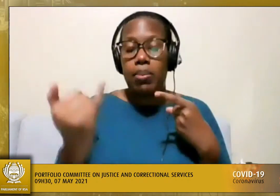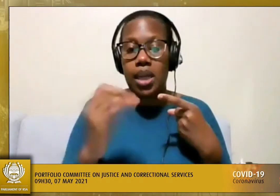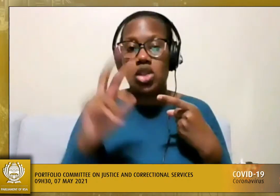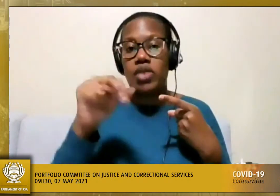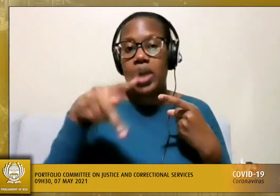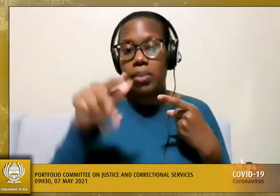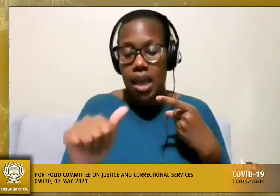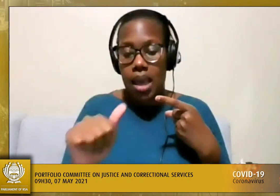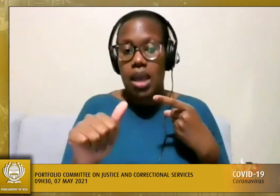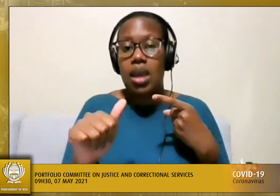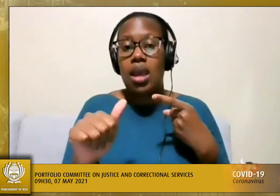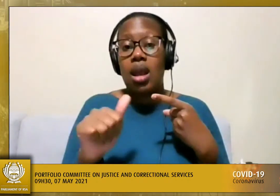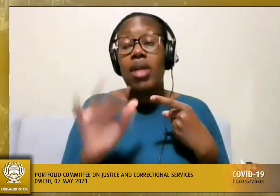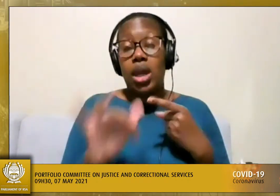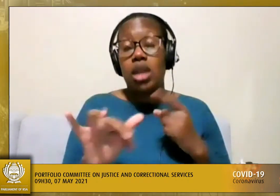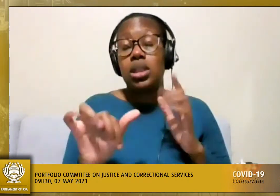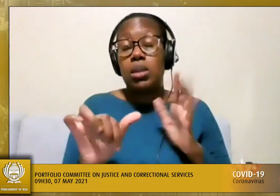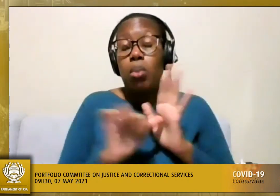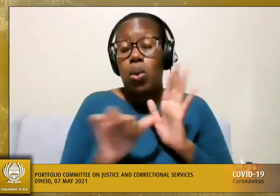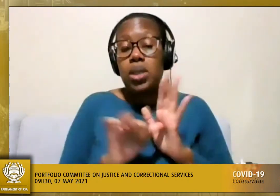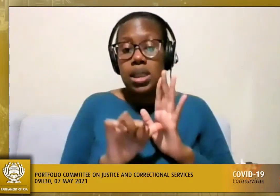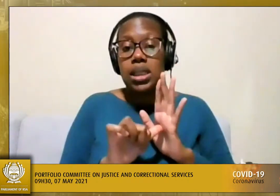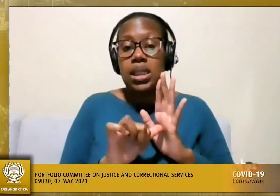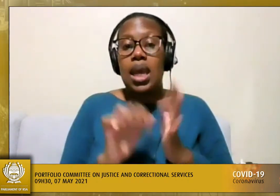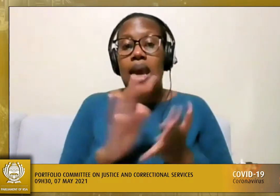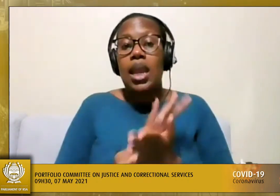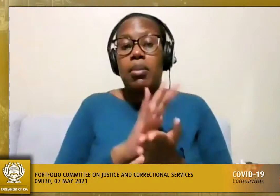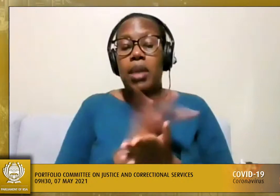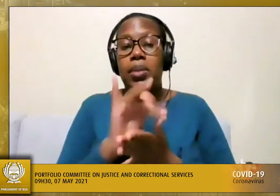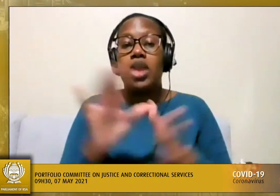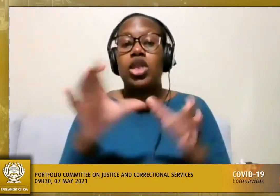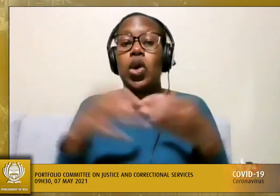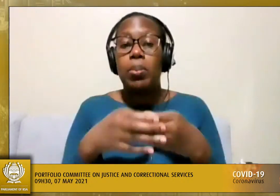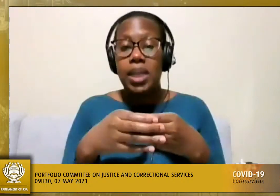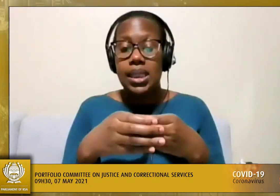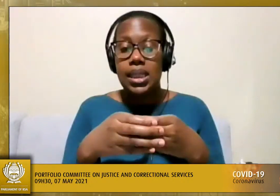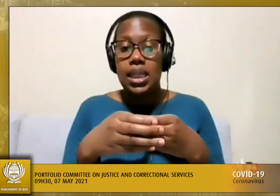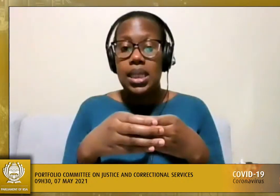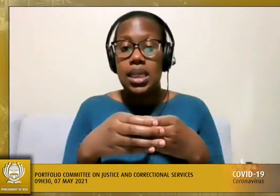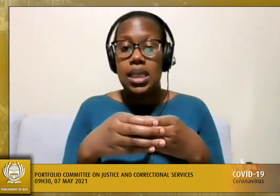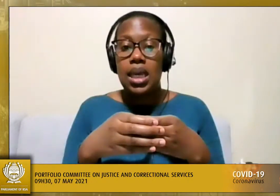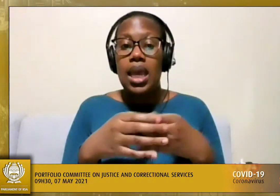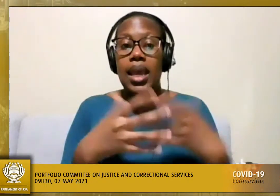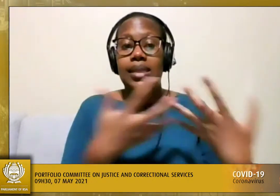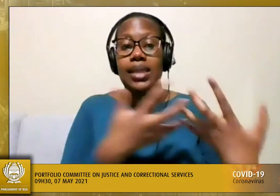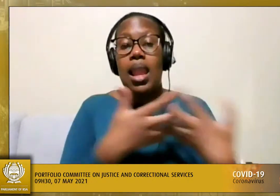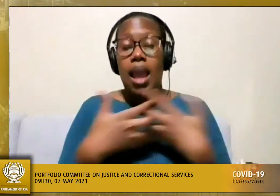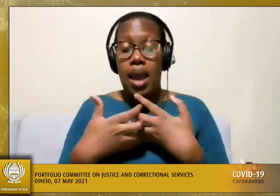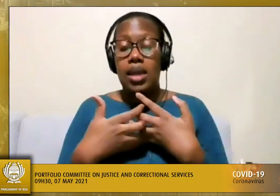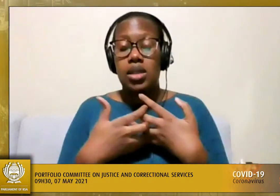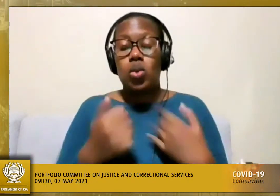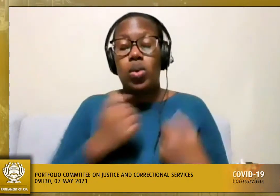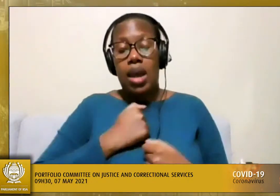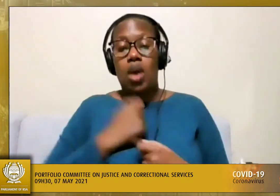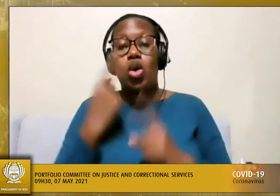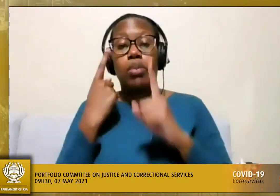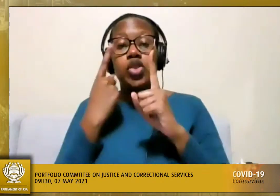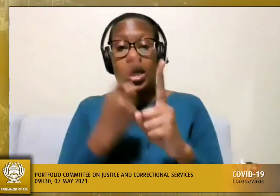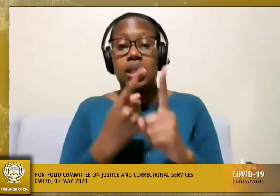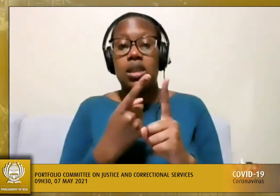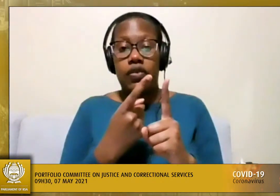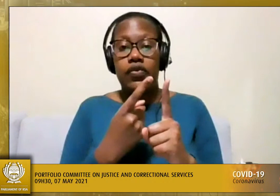NPA is crucially important and I'm pleased that the committee is aligned with our objective of